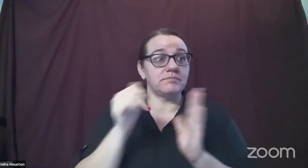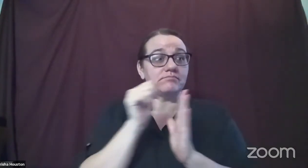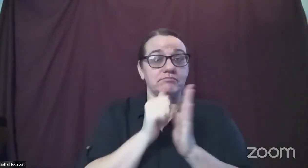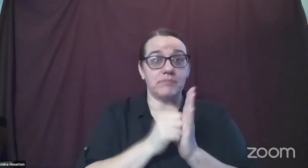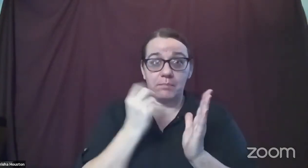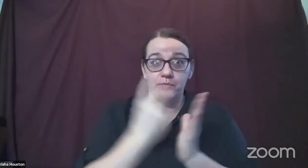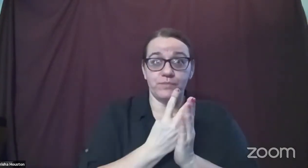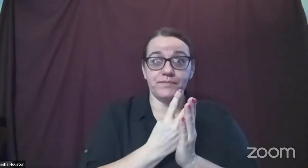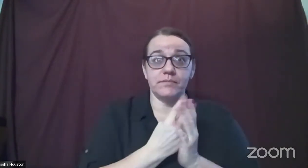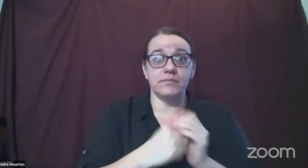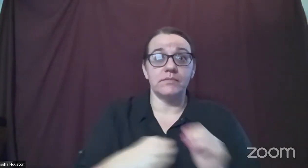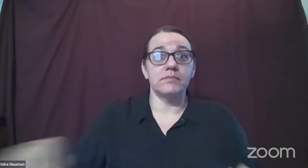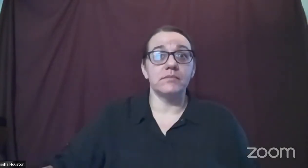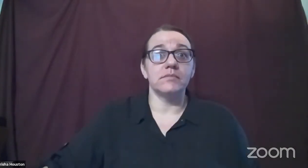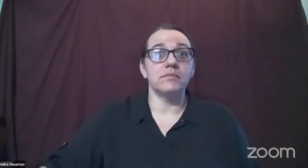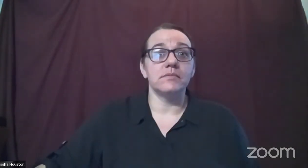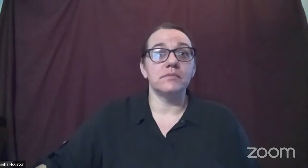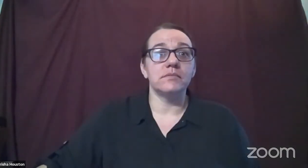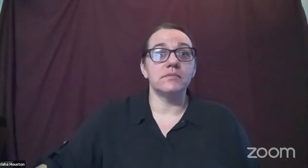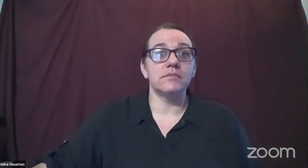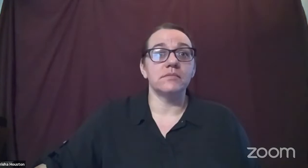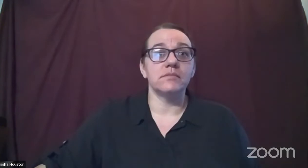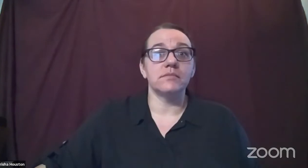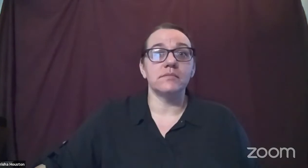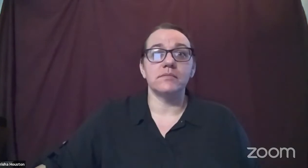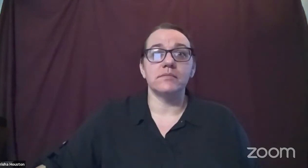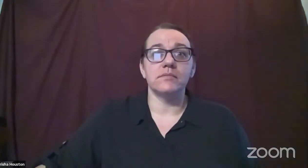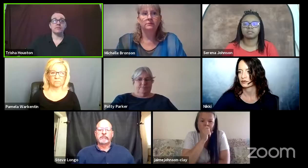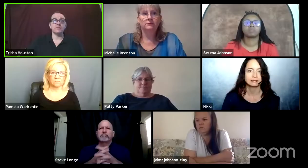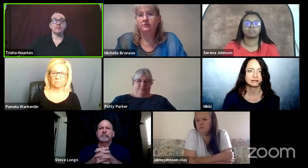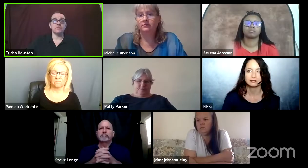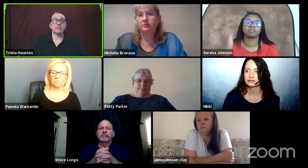All right, board members, do we approve the agenda as read?